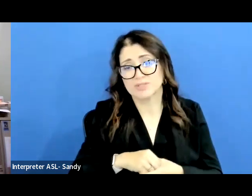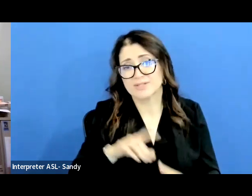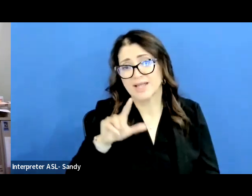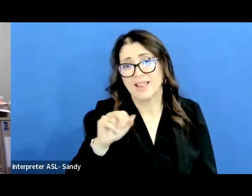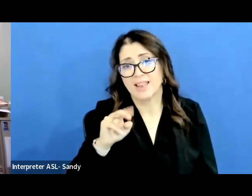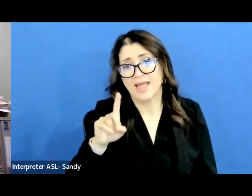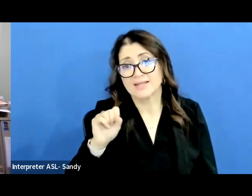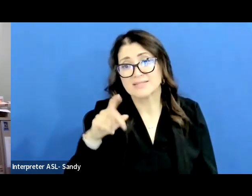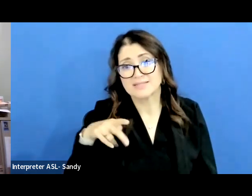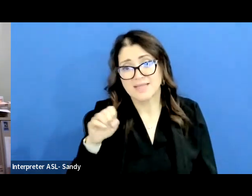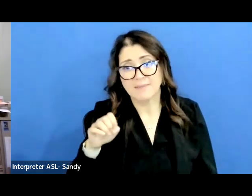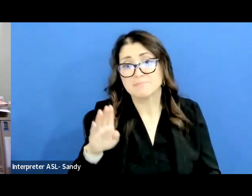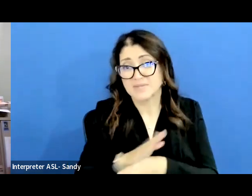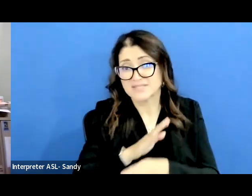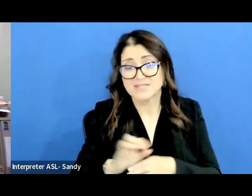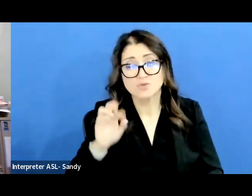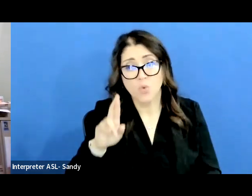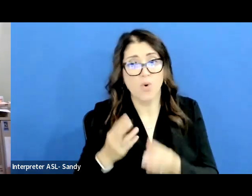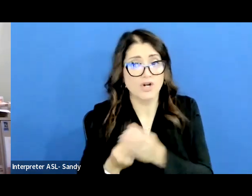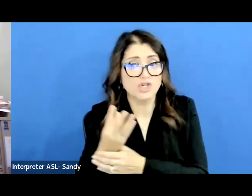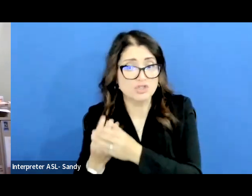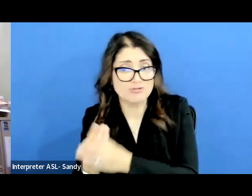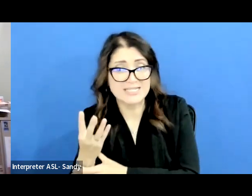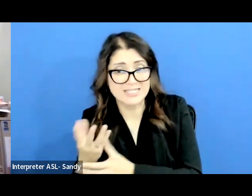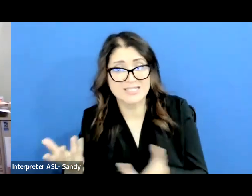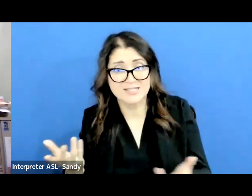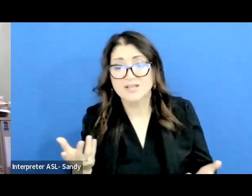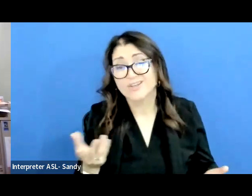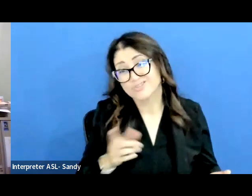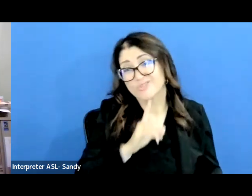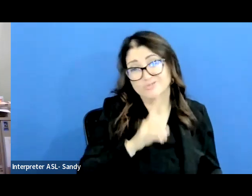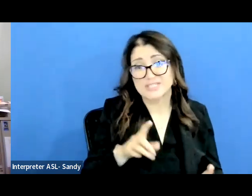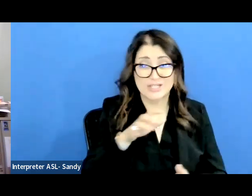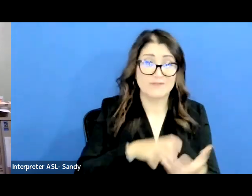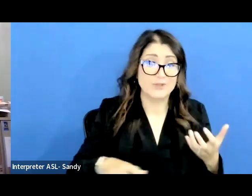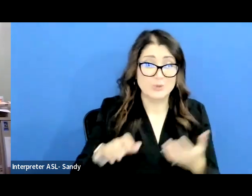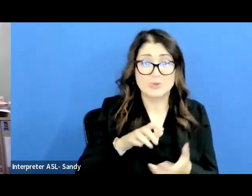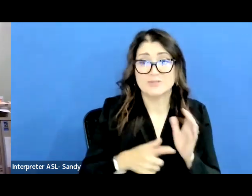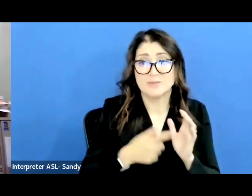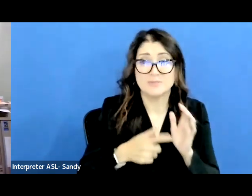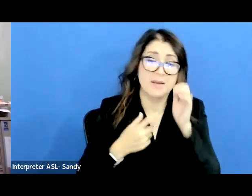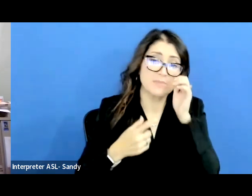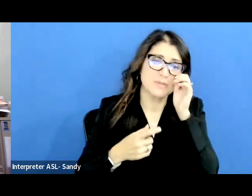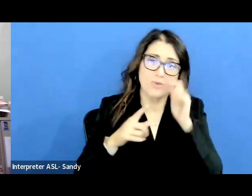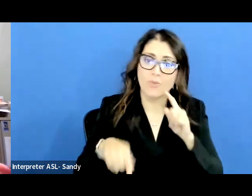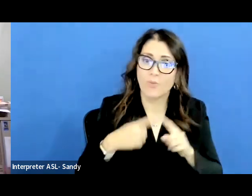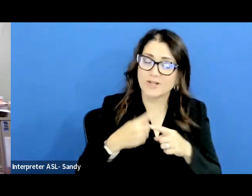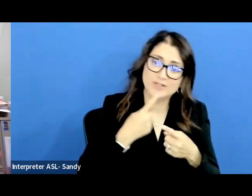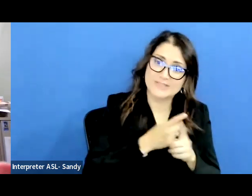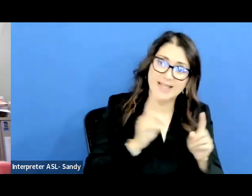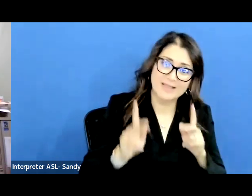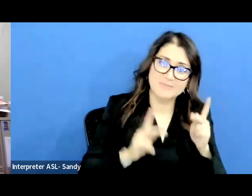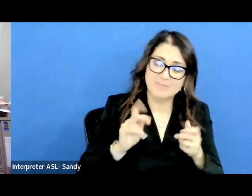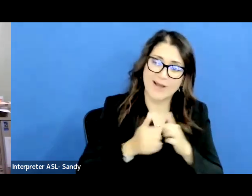businesses in the farm worker definition. So it makes it really confusing when you're telling people how to look